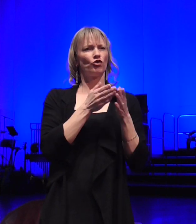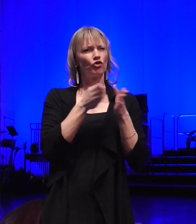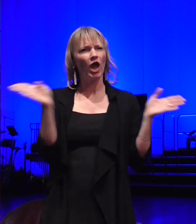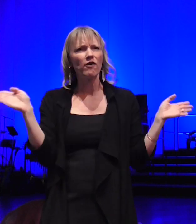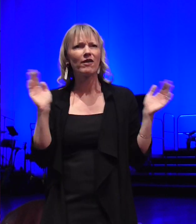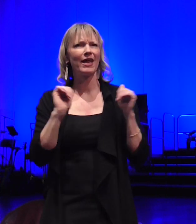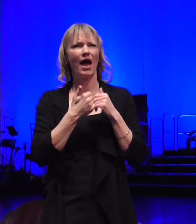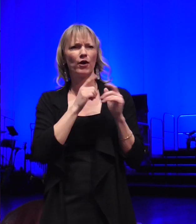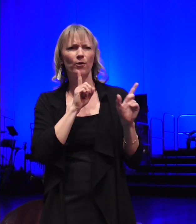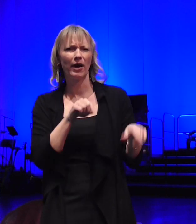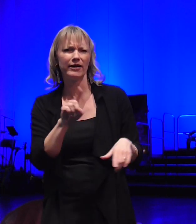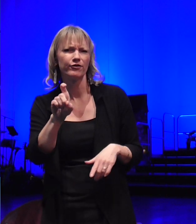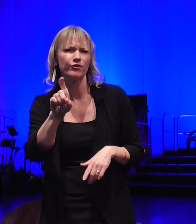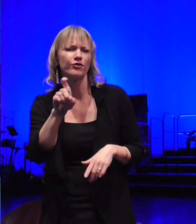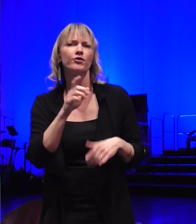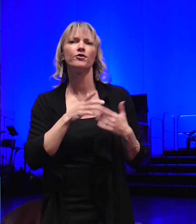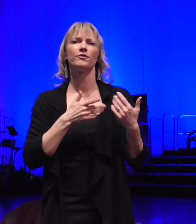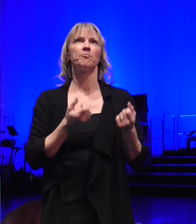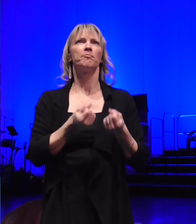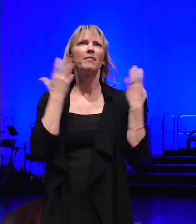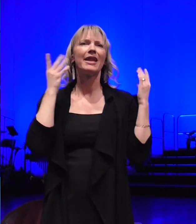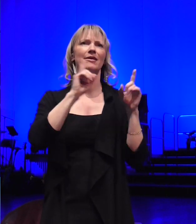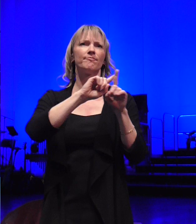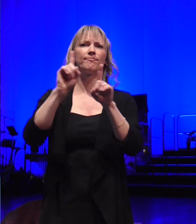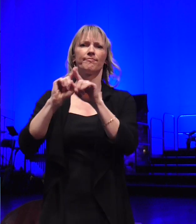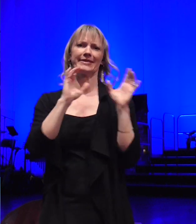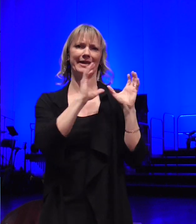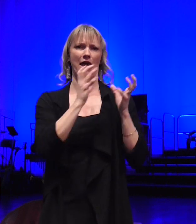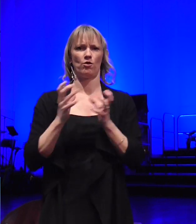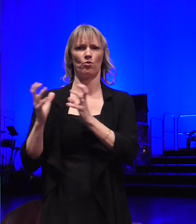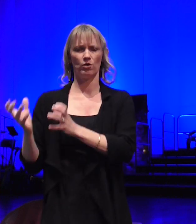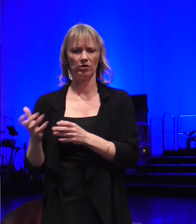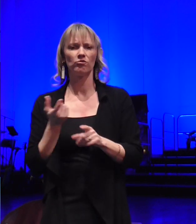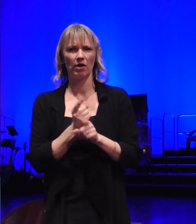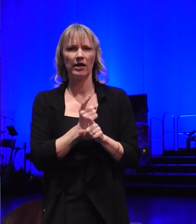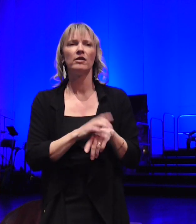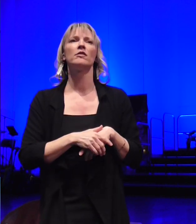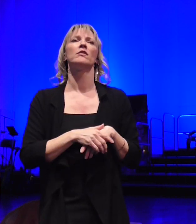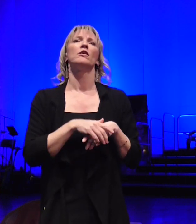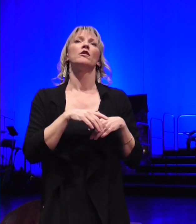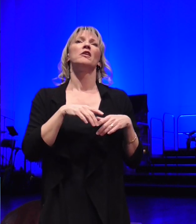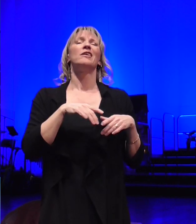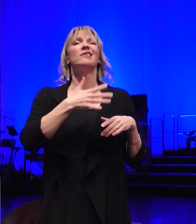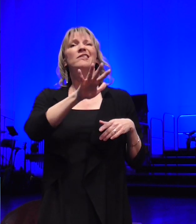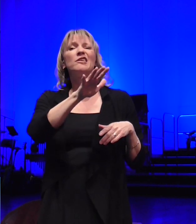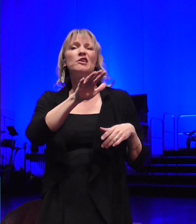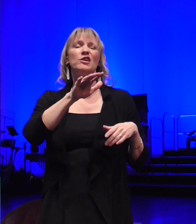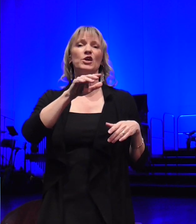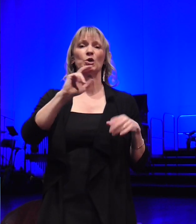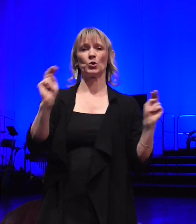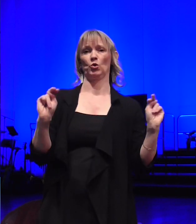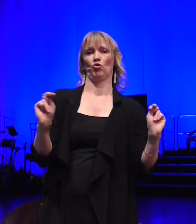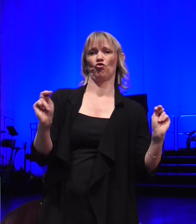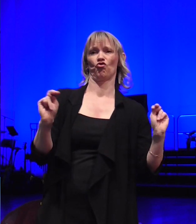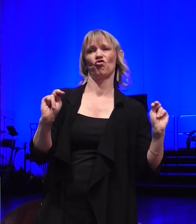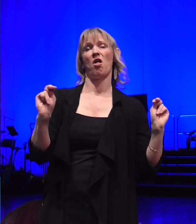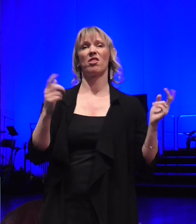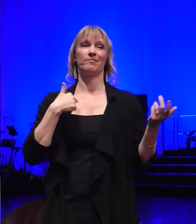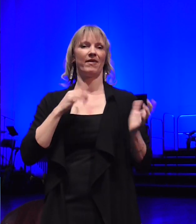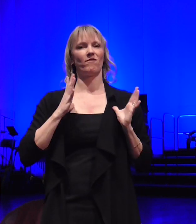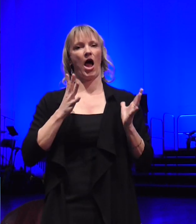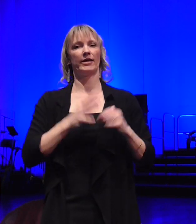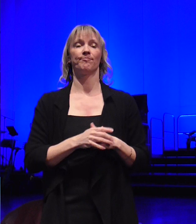question. So there's lots of different categories of it. There's kind of the melancholy neutral of